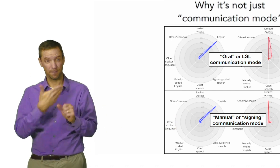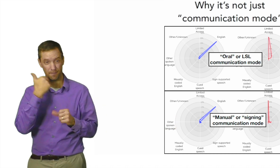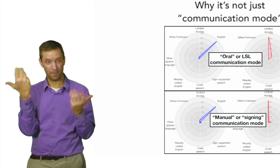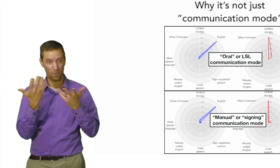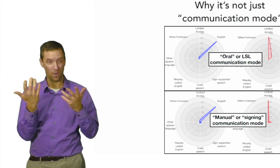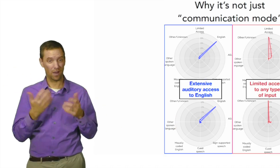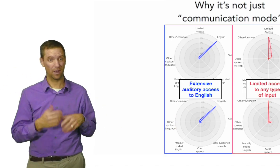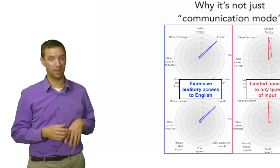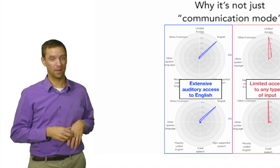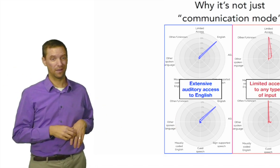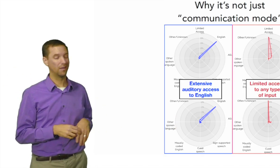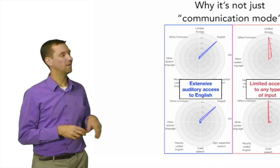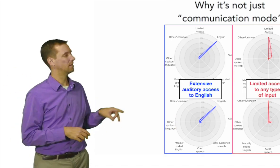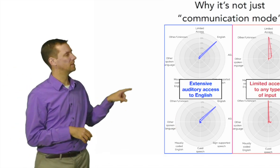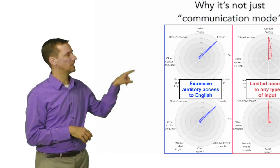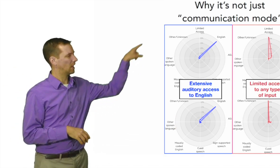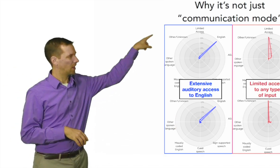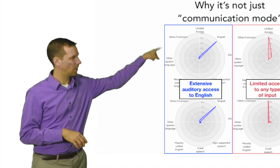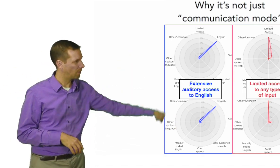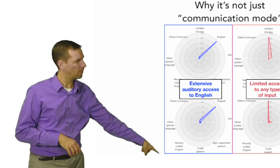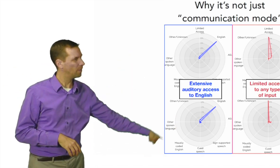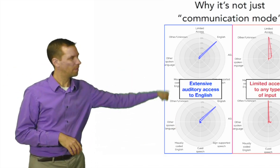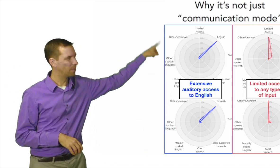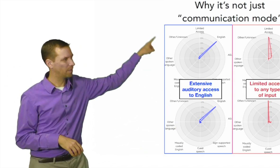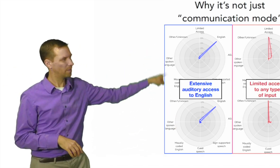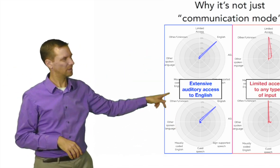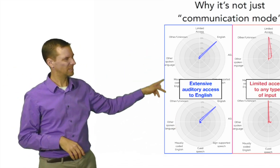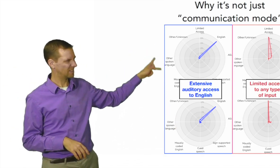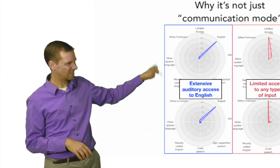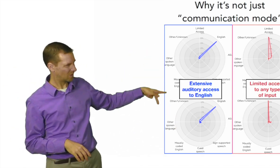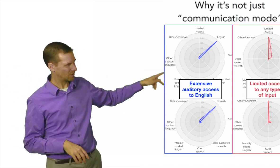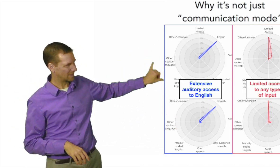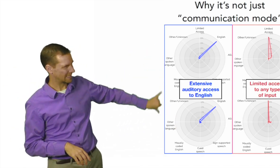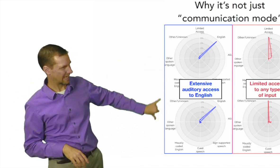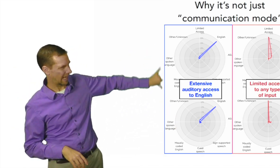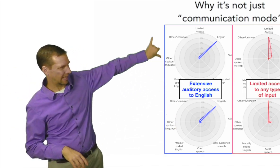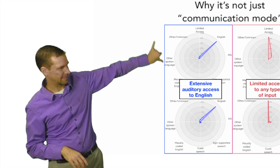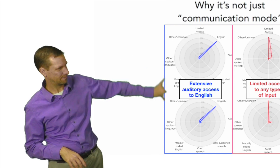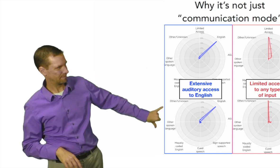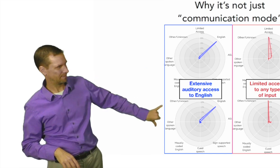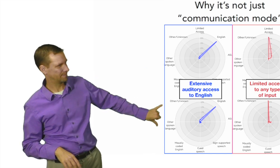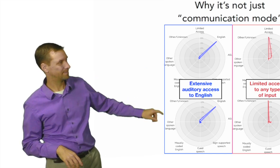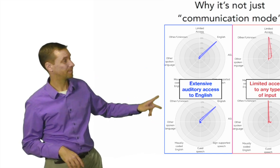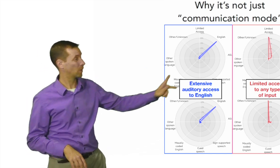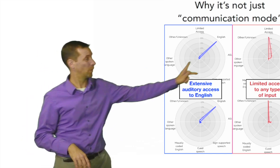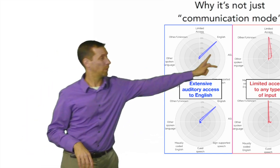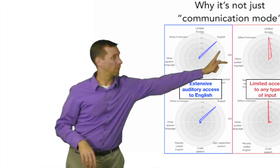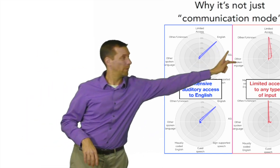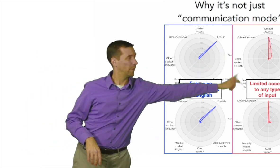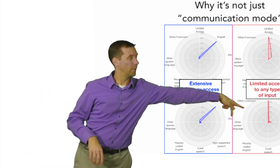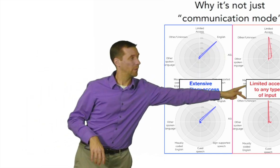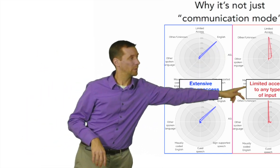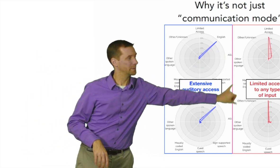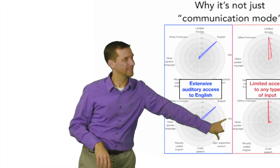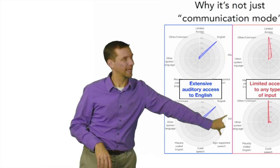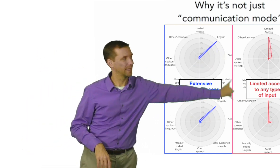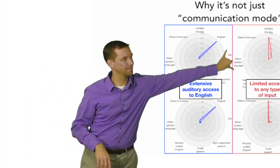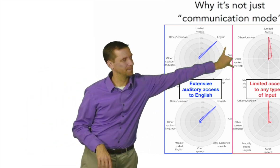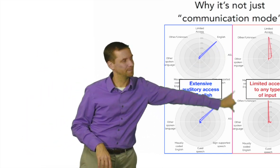so. I think it would make a lot more sense to categorize the two children on the left together and the two children